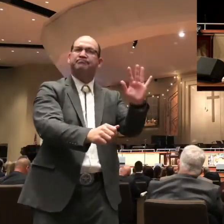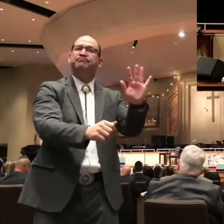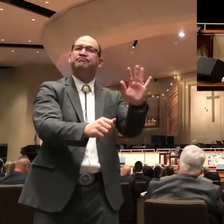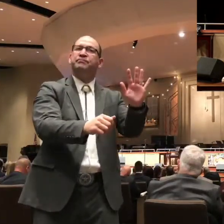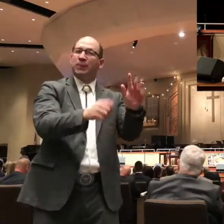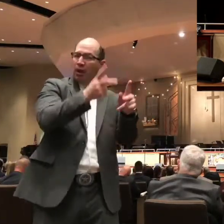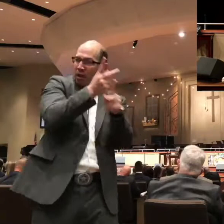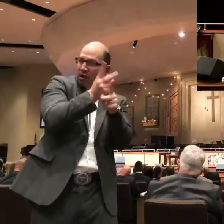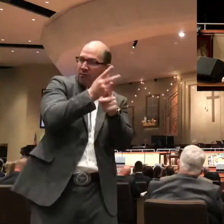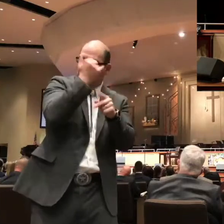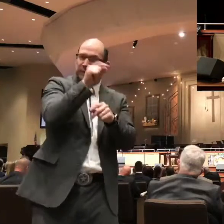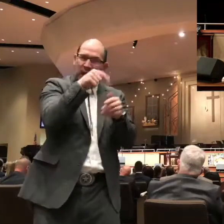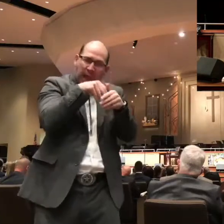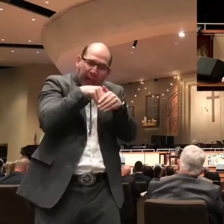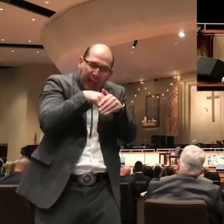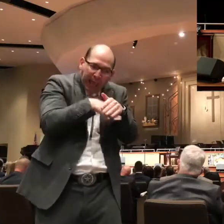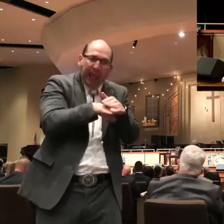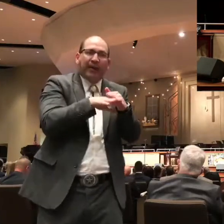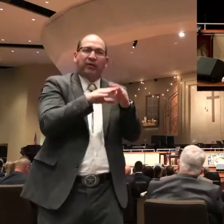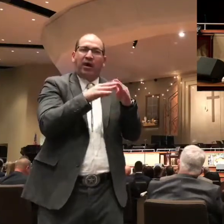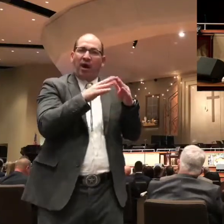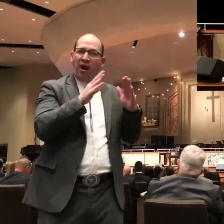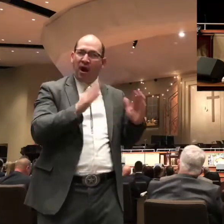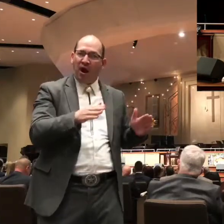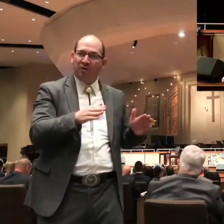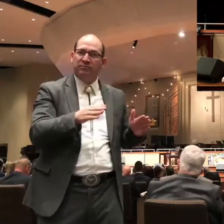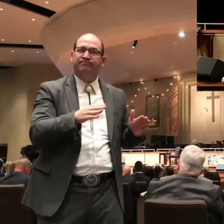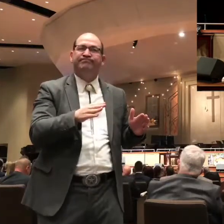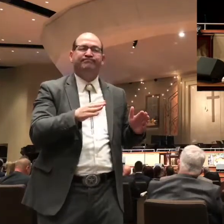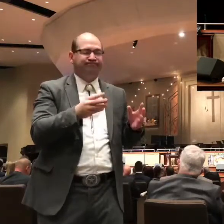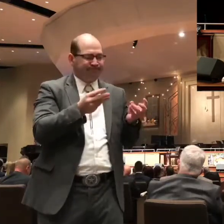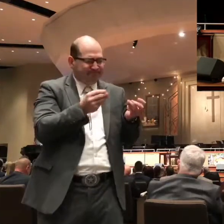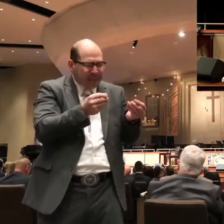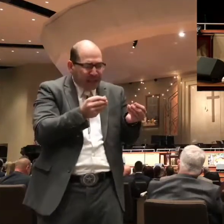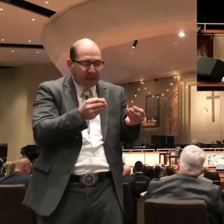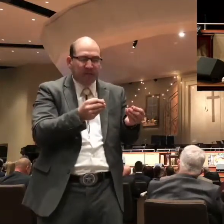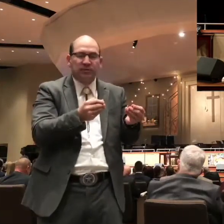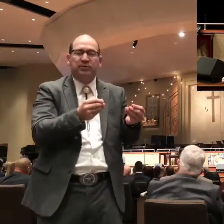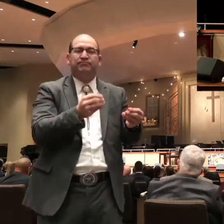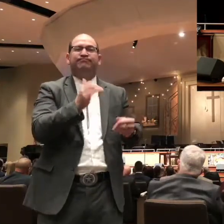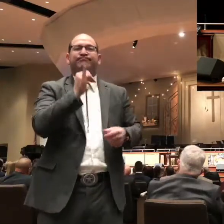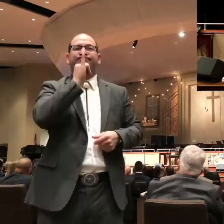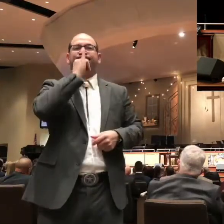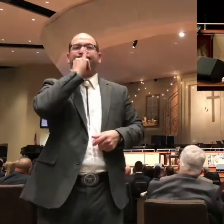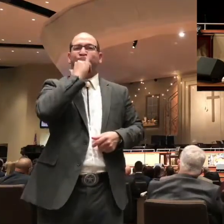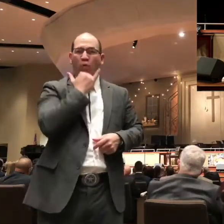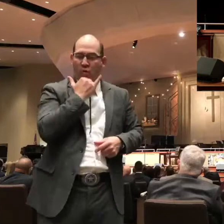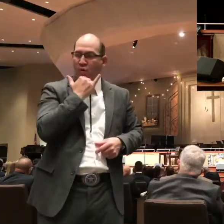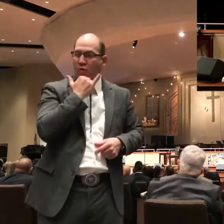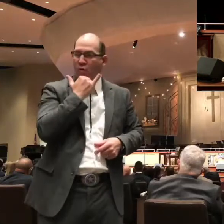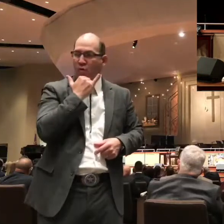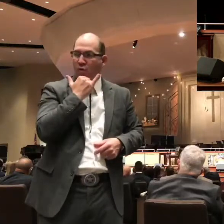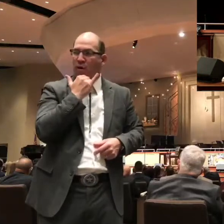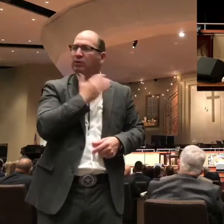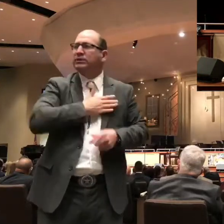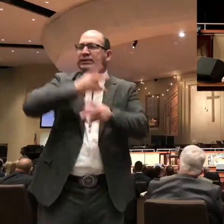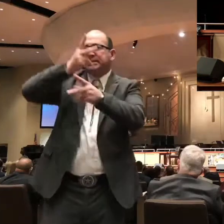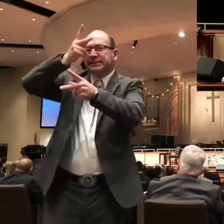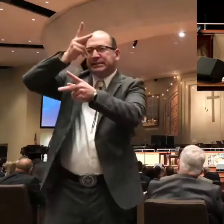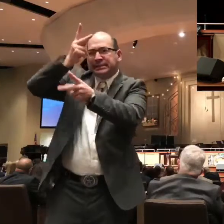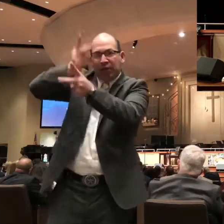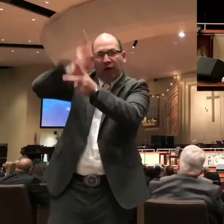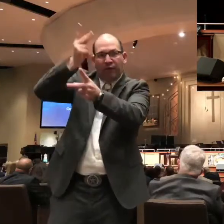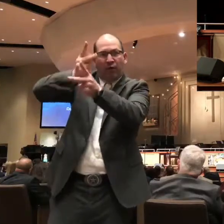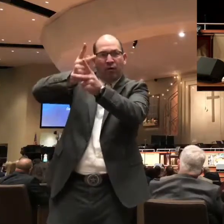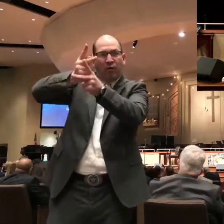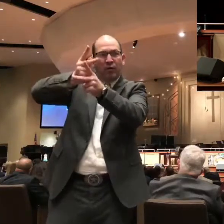professing to be spiritual advisors, but they were truly false teachers indeed. And I want to say tonight, beware of people who